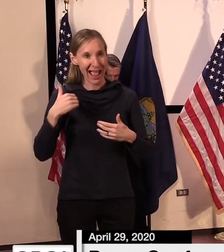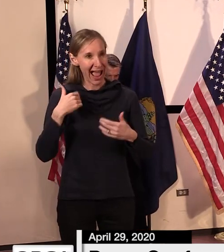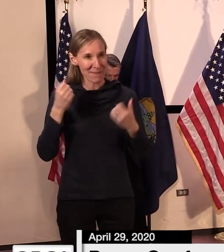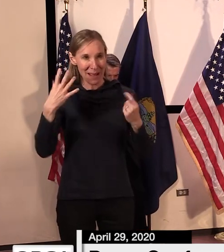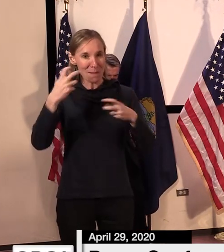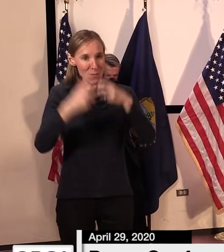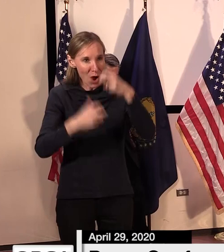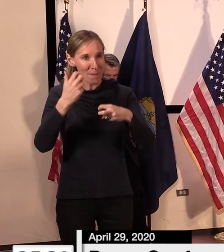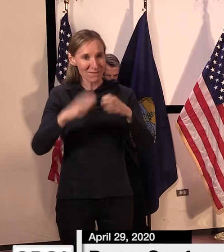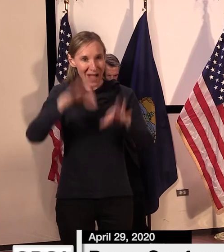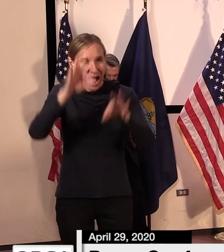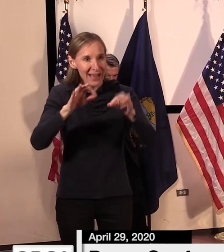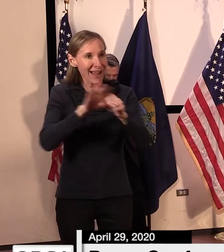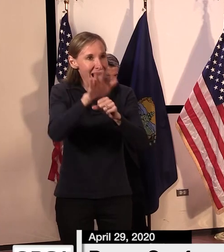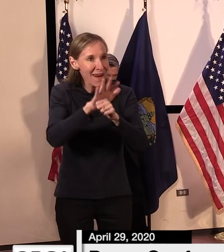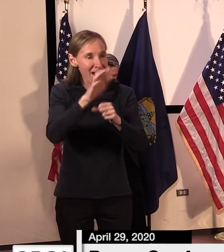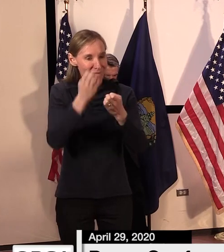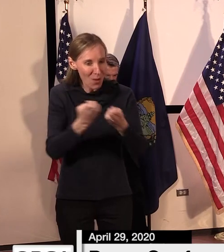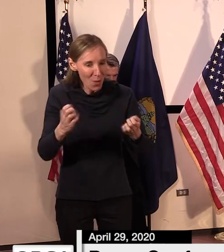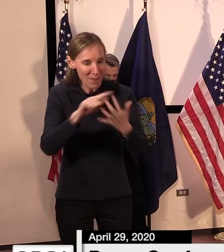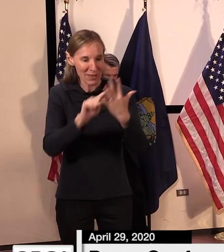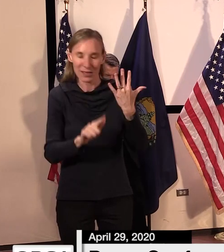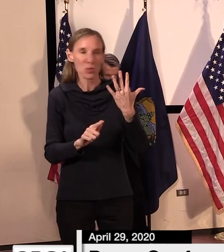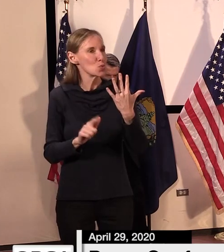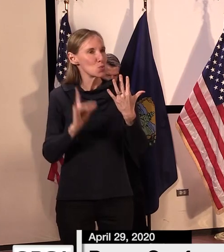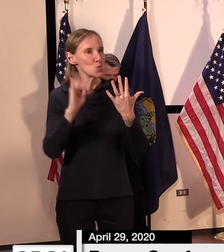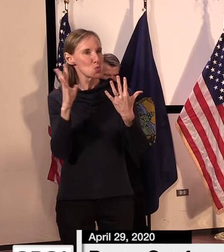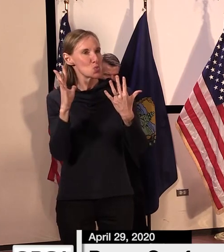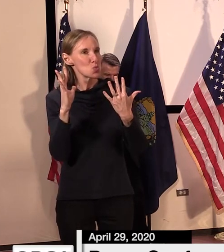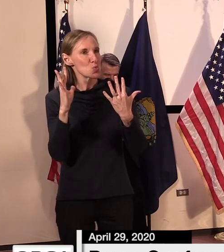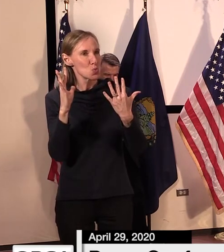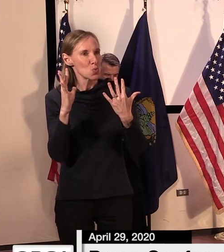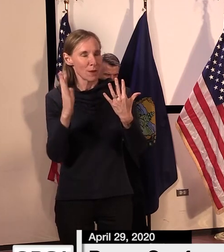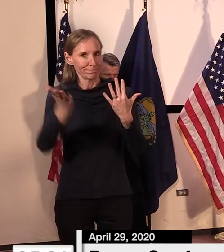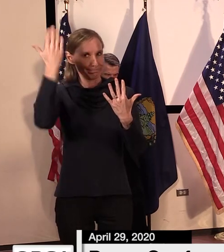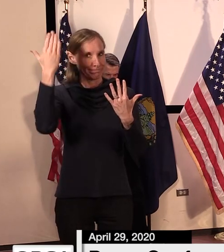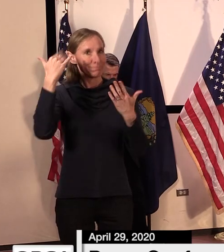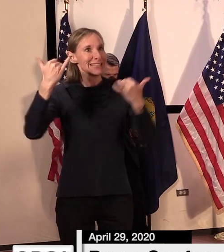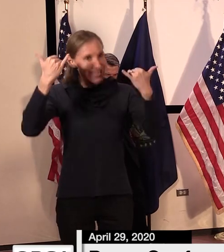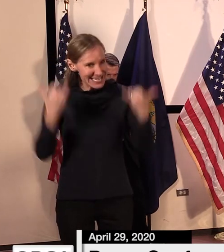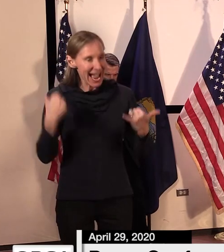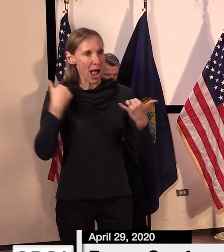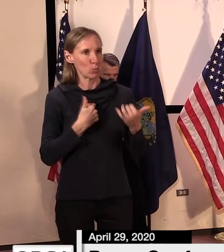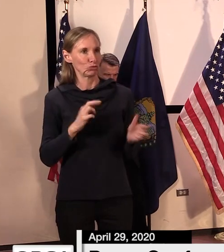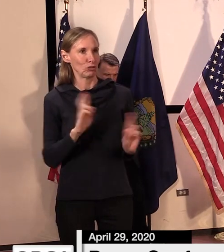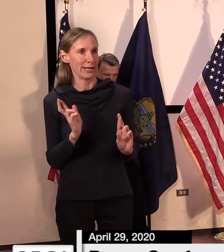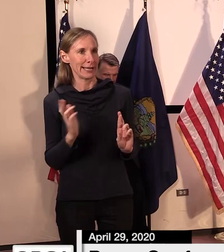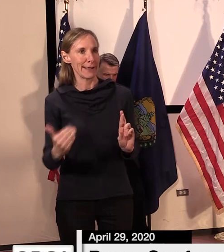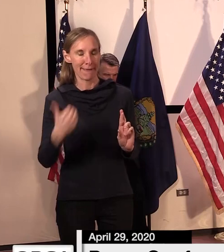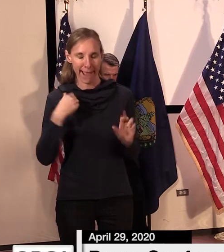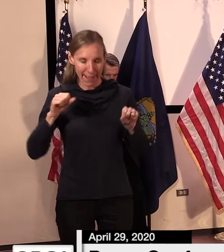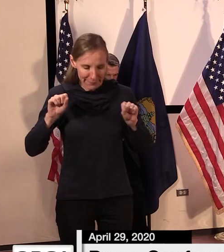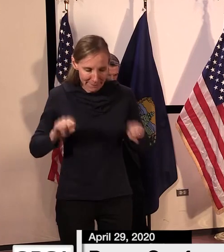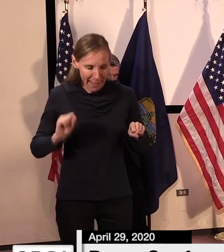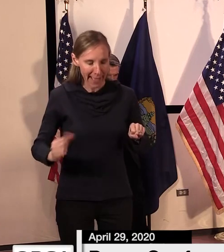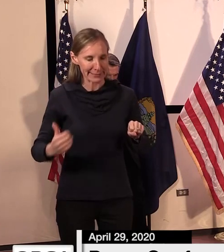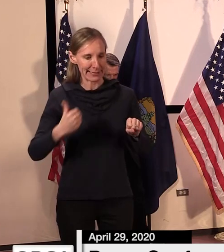as a country and the approach. Now that we have that approach, we have the